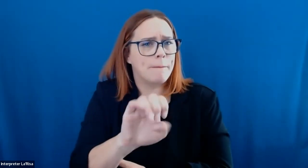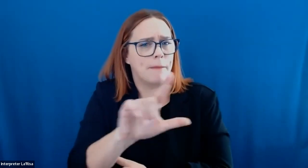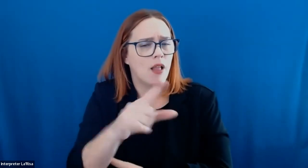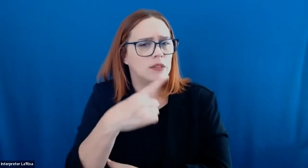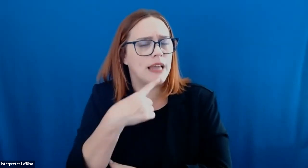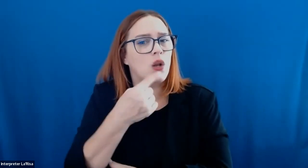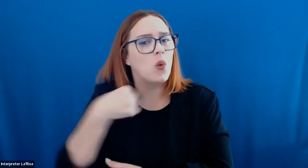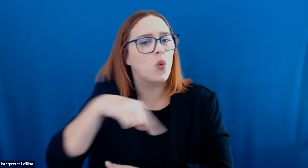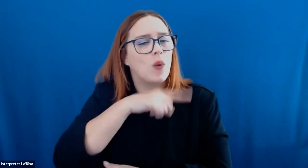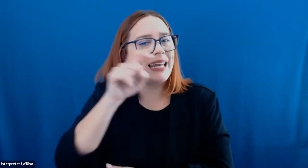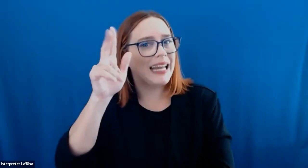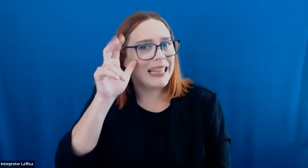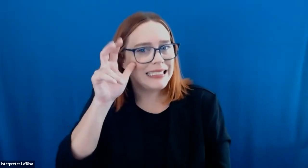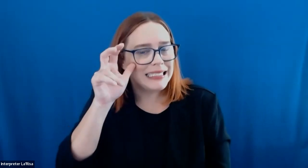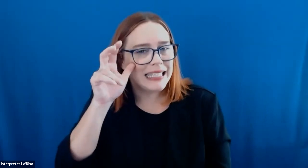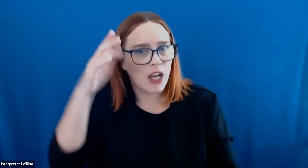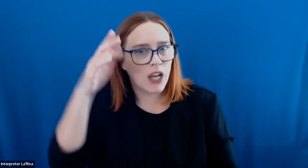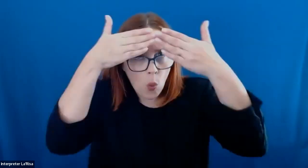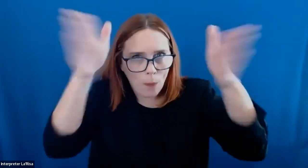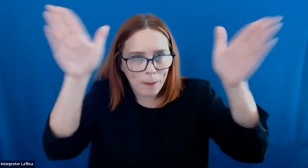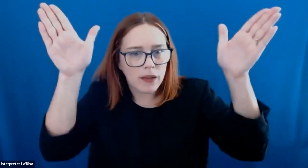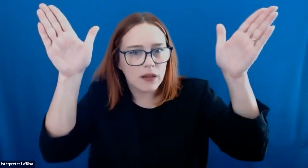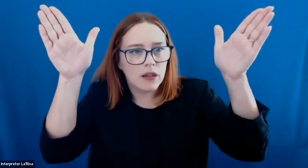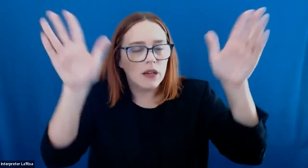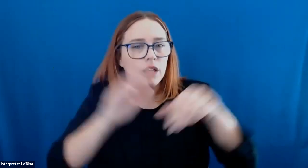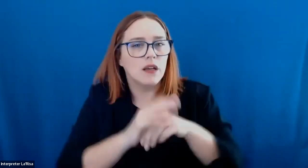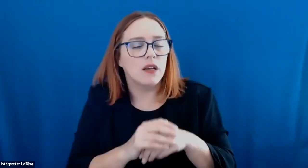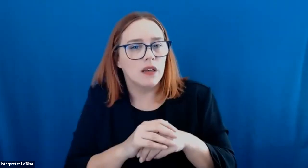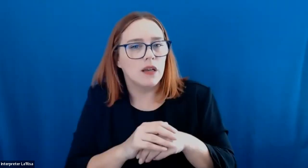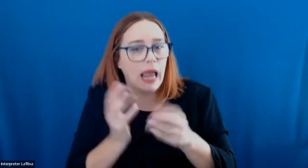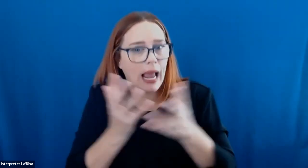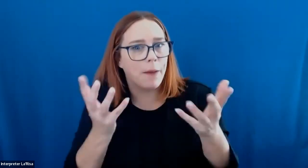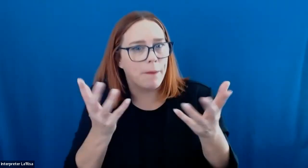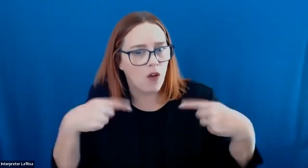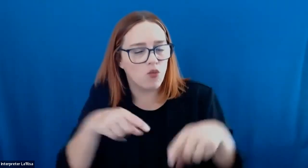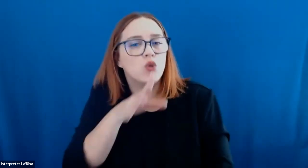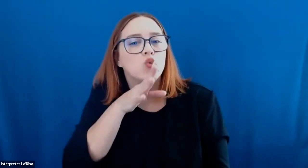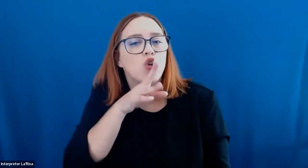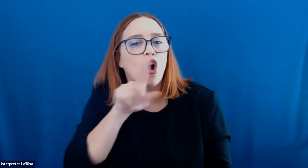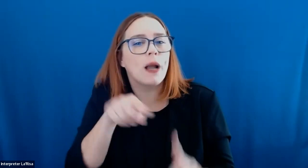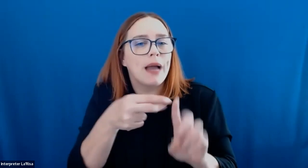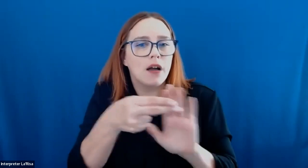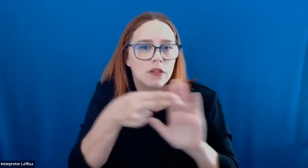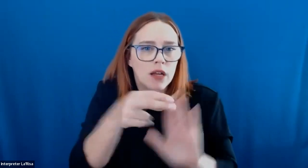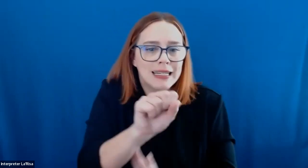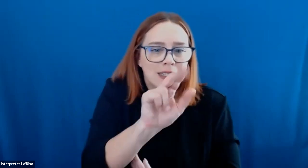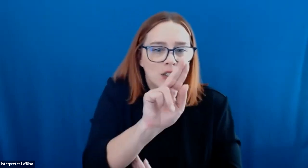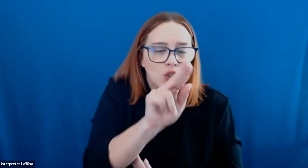need to open our minds. And as much as we talk about supremacy, as much as we talk